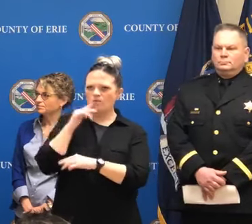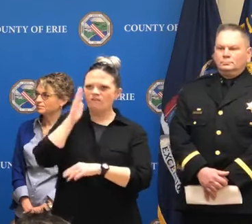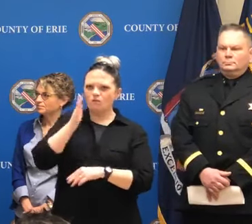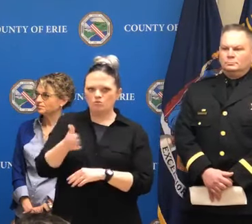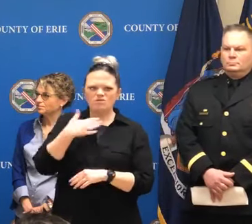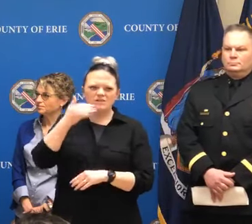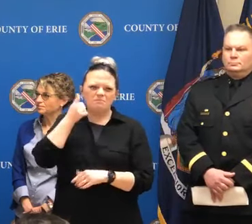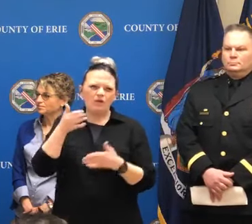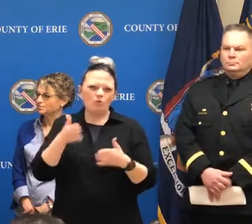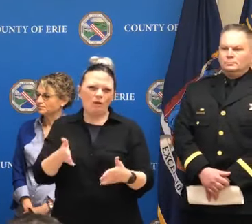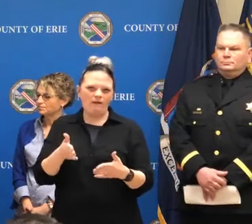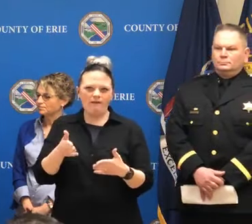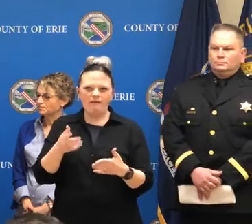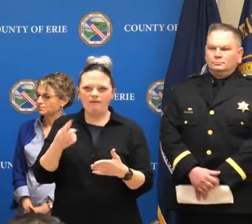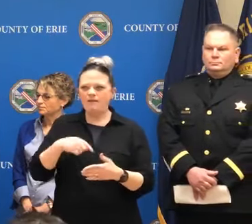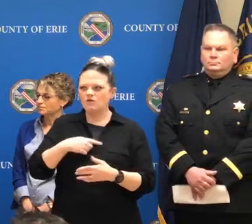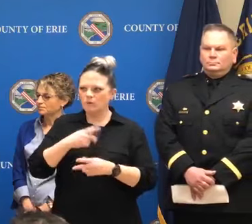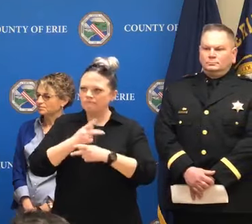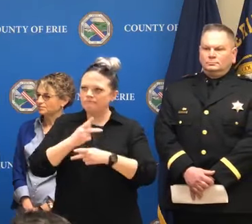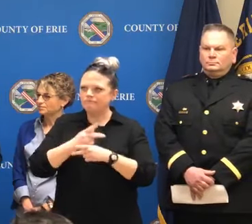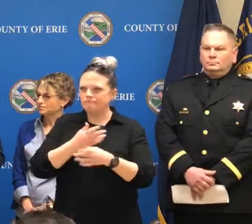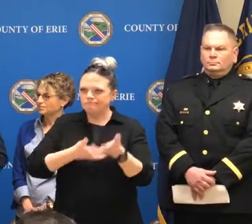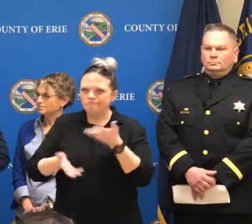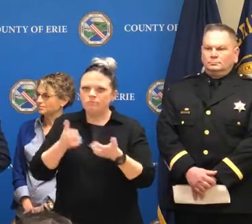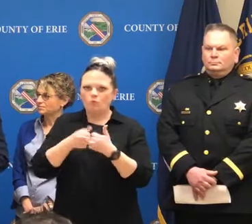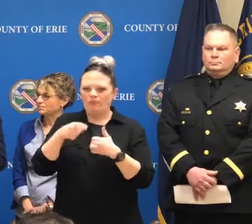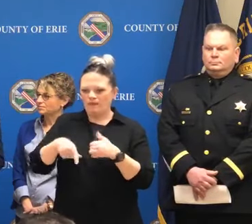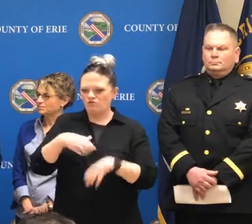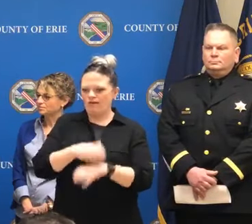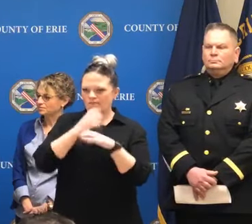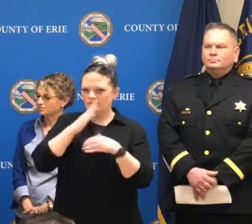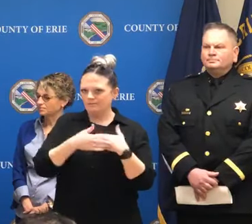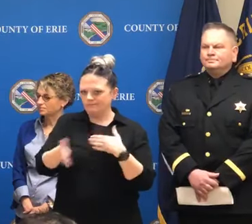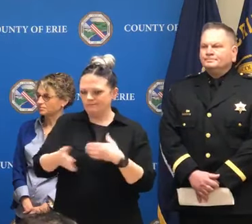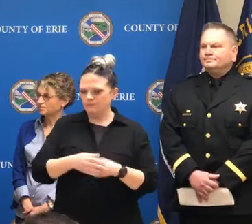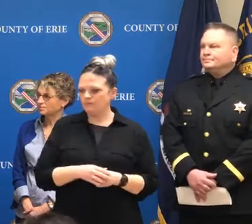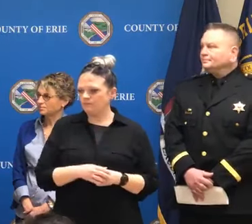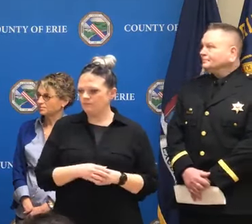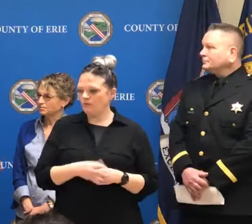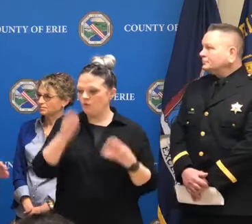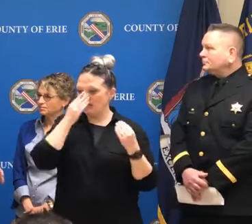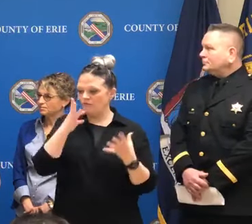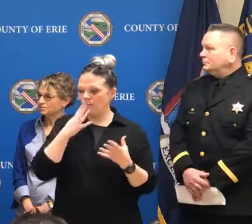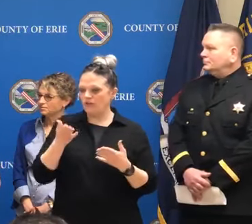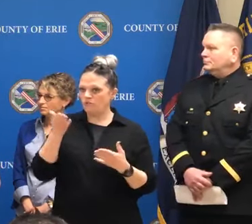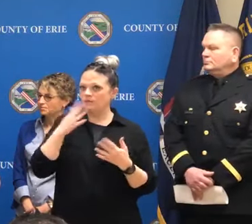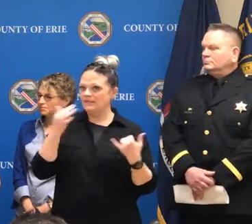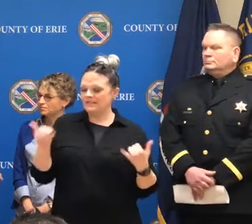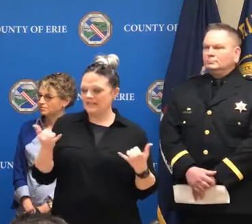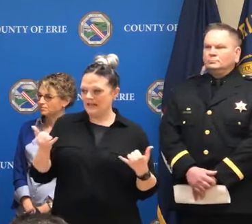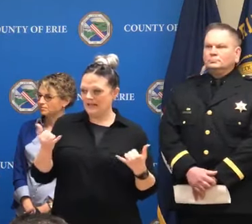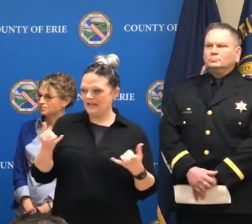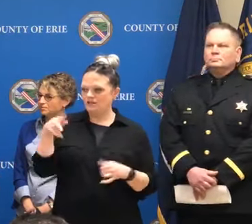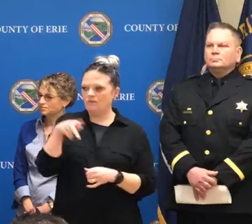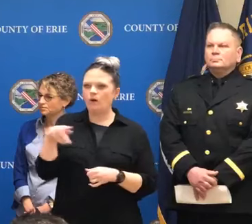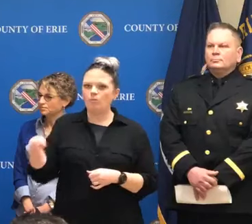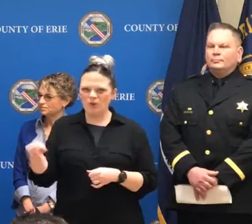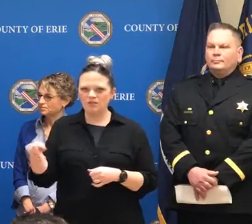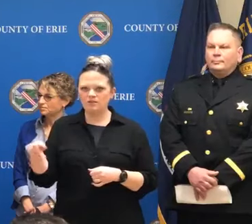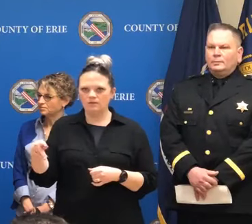we deal with this ongoing crisis. Of course, the information that is being presented today is in the PowerPoint, and